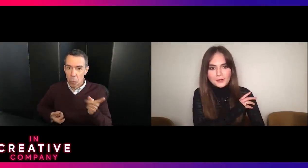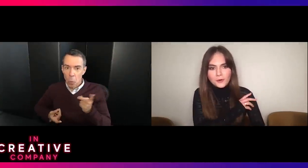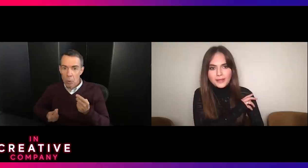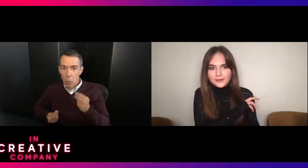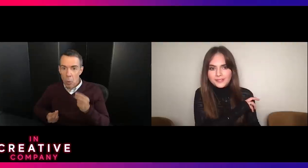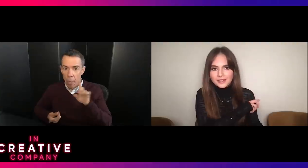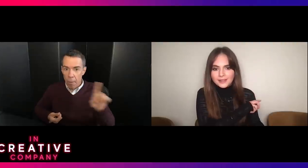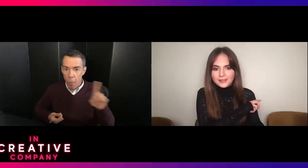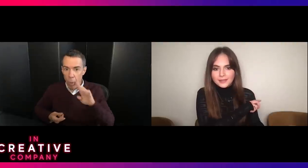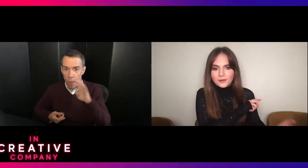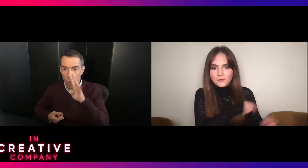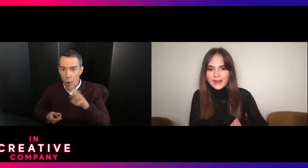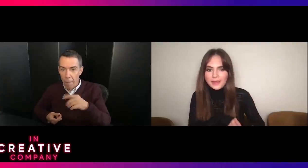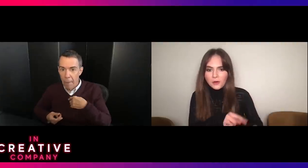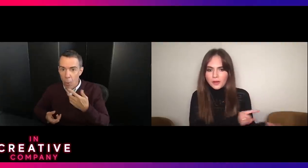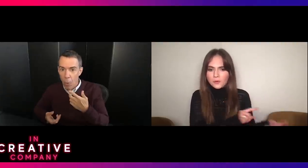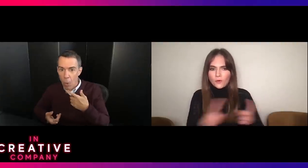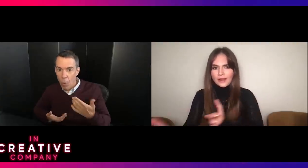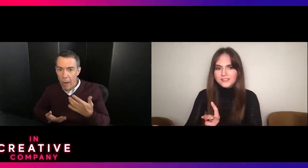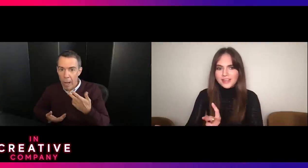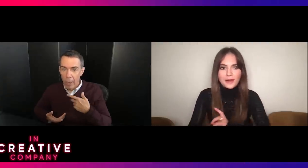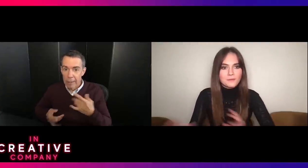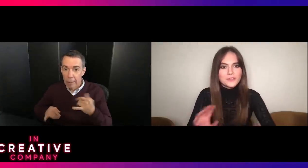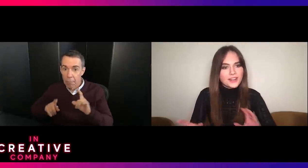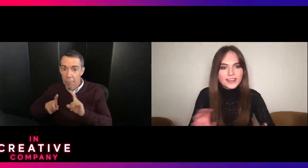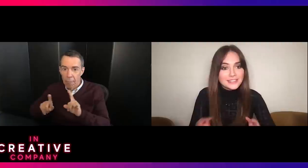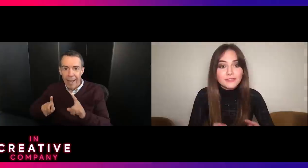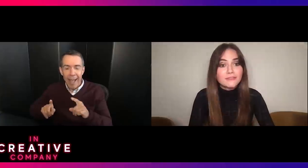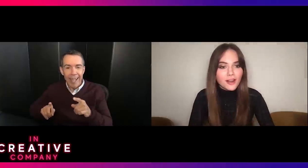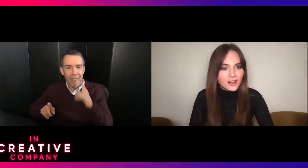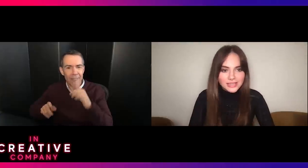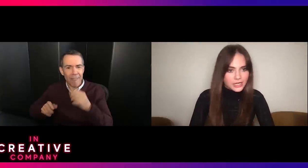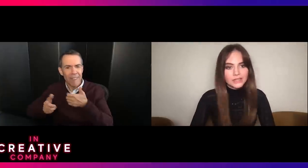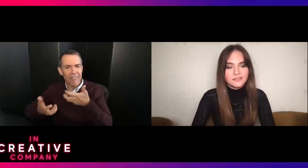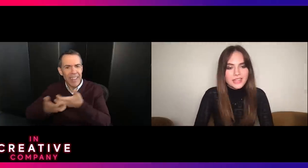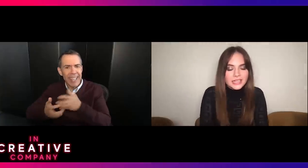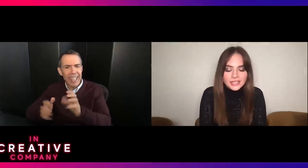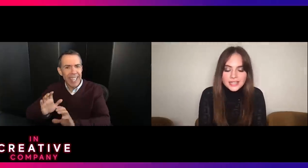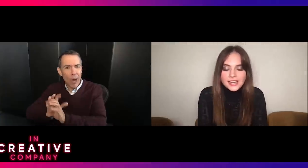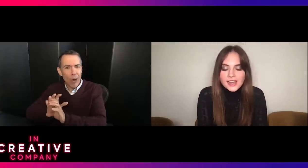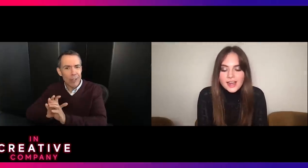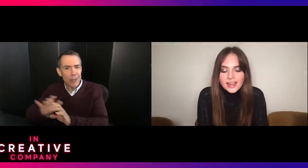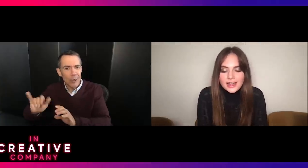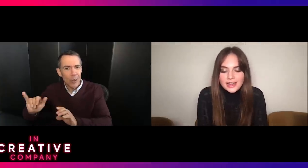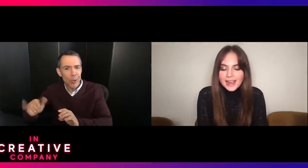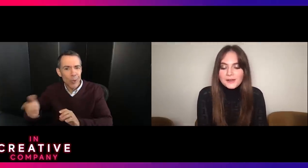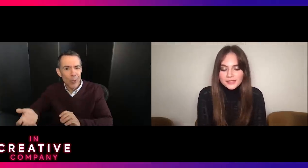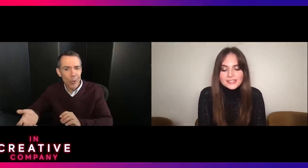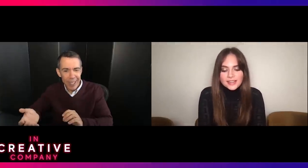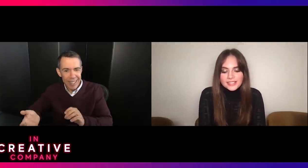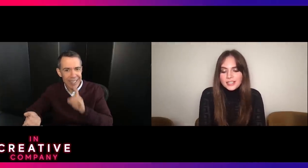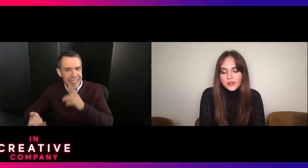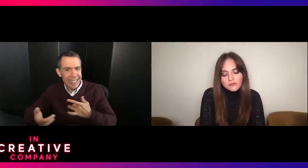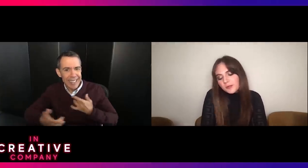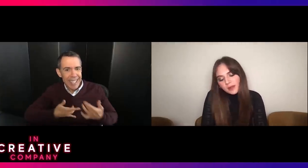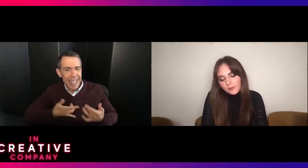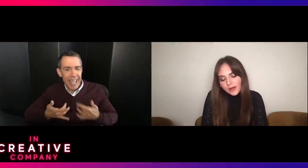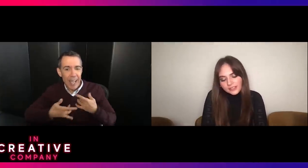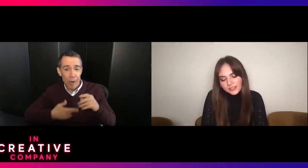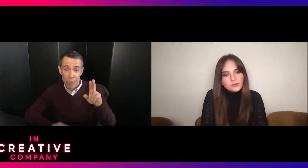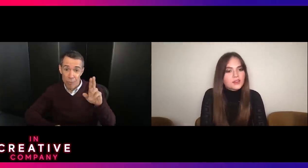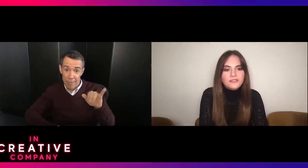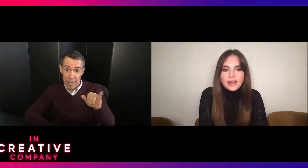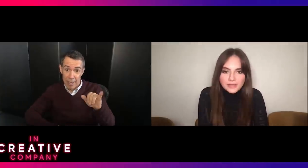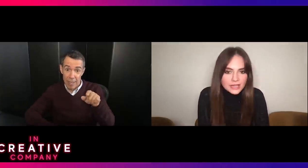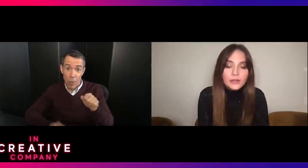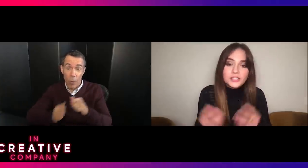walk away and ignore me? Or is he going to kind of wait? And are we going to walk out the same way? And we just kind of didn't really rehearse that kind of thing. And yeah, it was exciting. You know, Ruby,